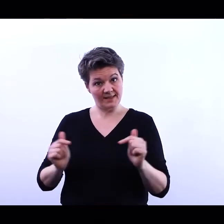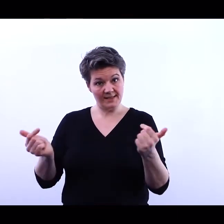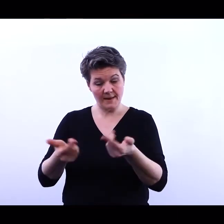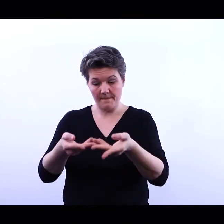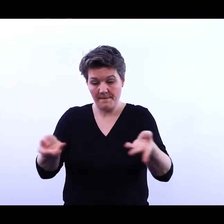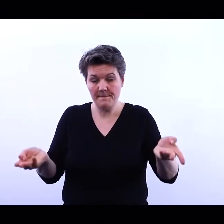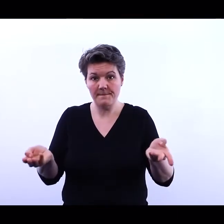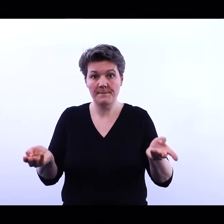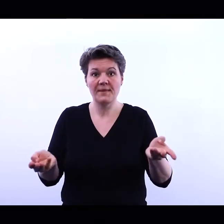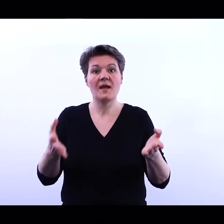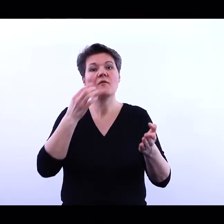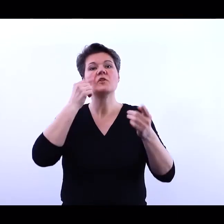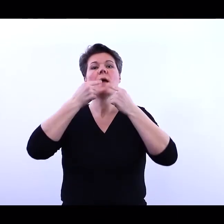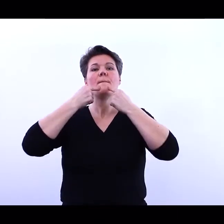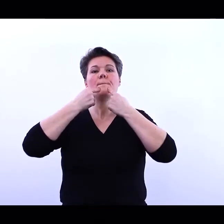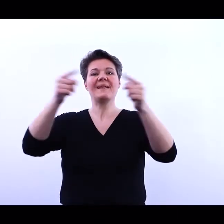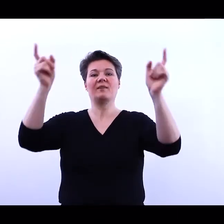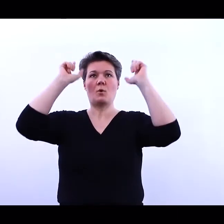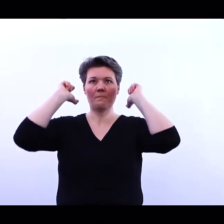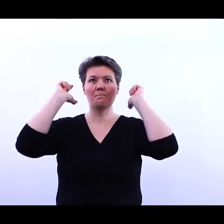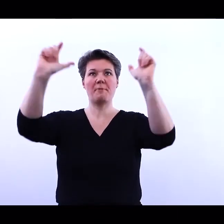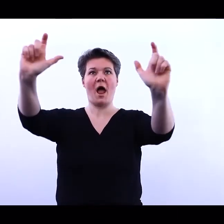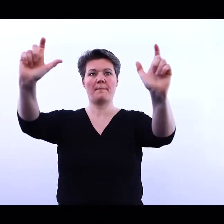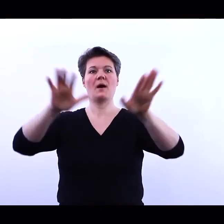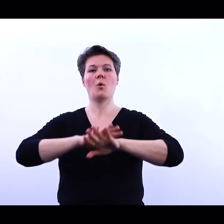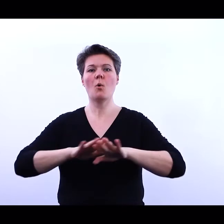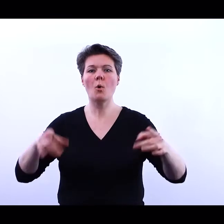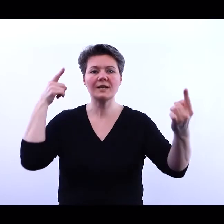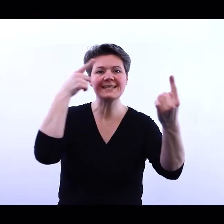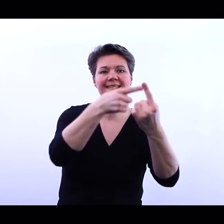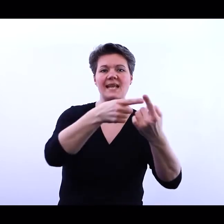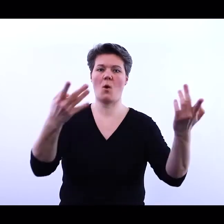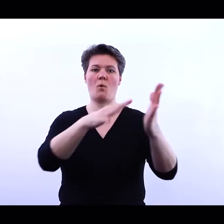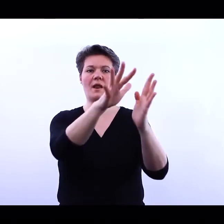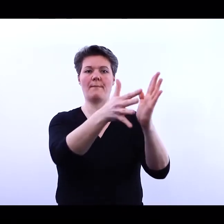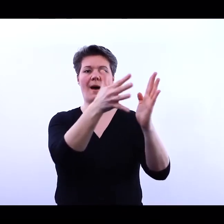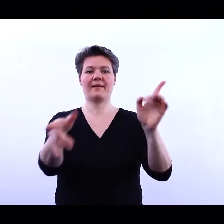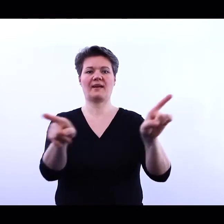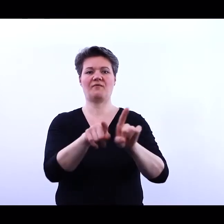towards mission-aligned goals without metrics or targets selected in a vacuum?